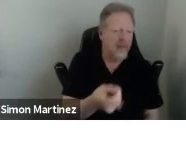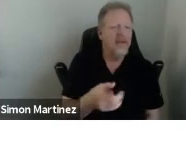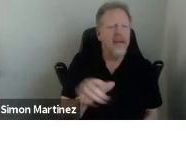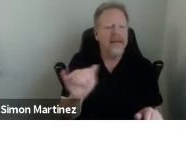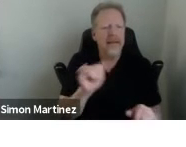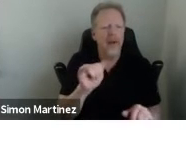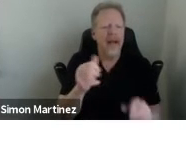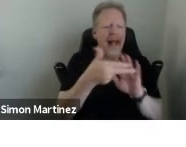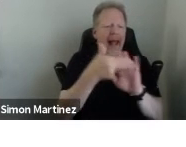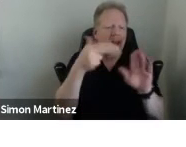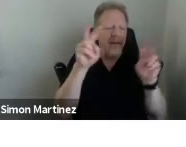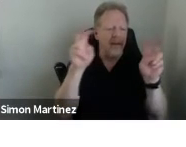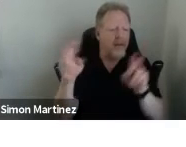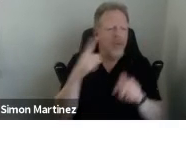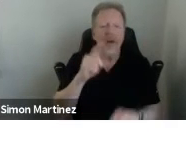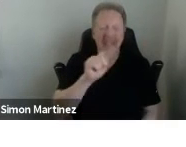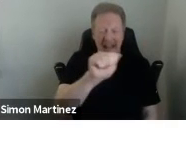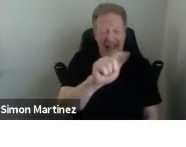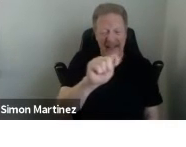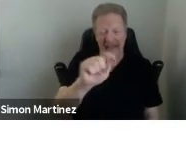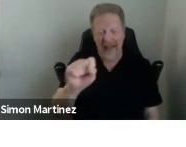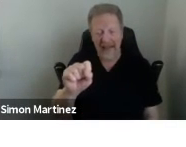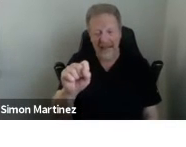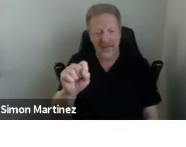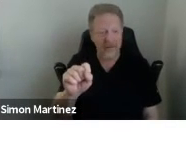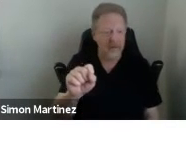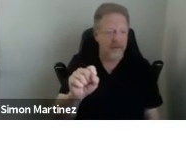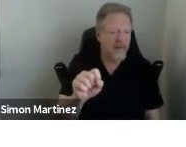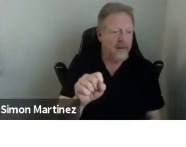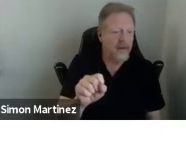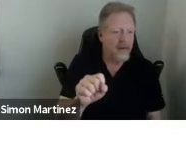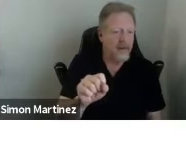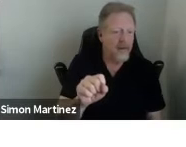headings. Because of the ATS, the Applicant Tracking System,